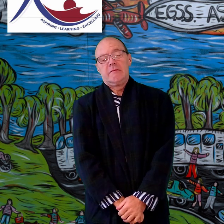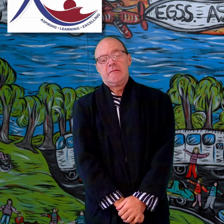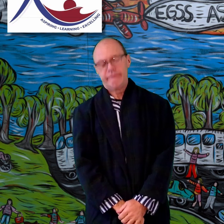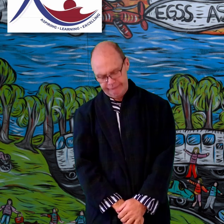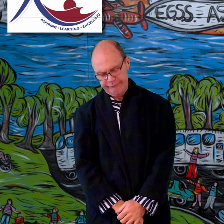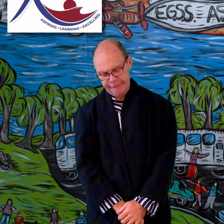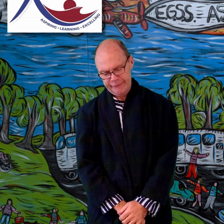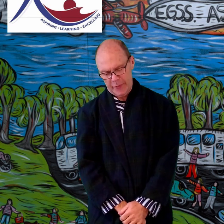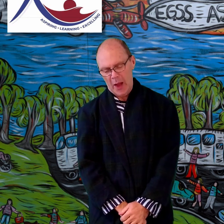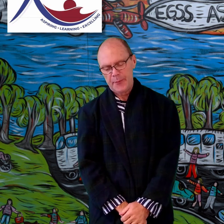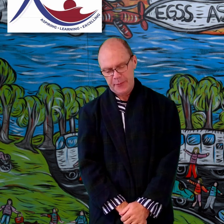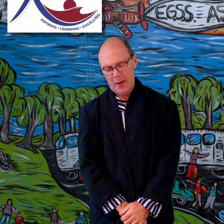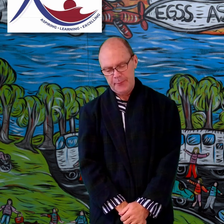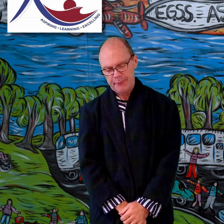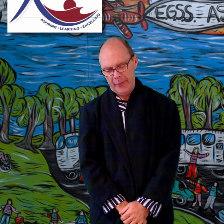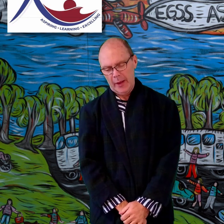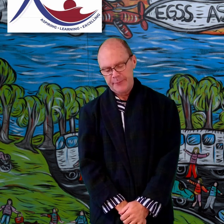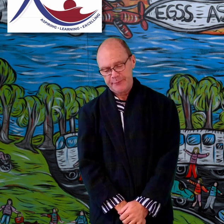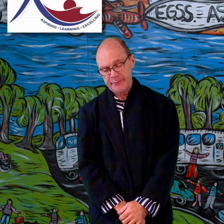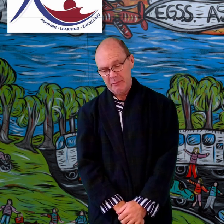Uh-oh, count with me.